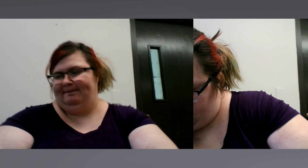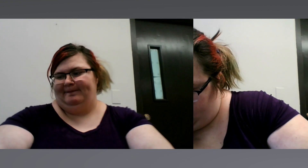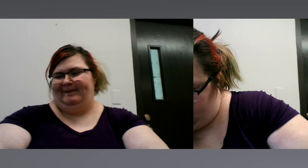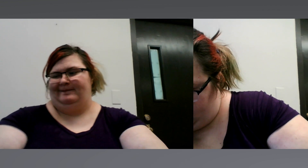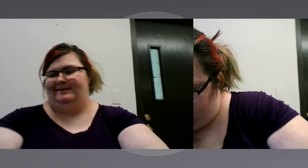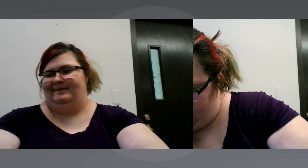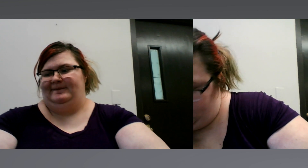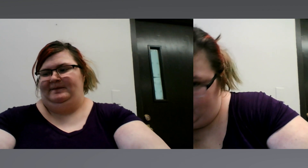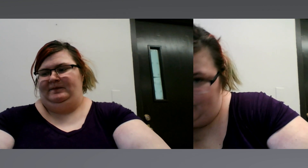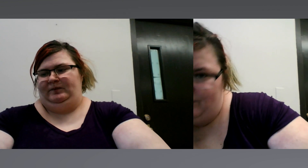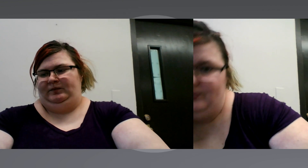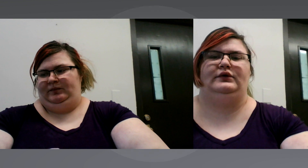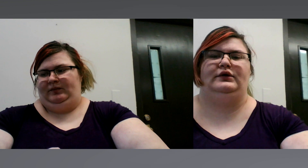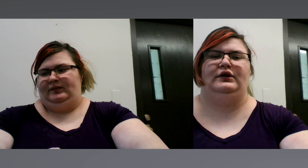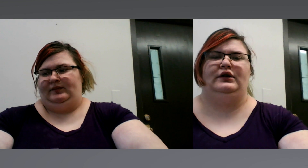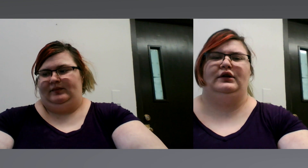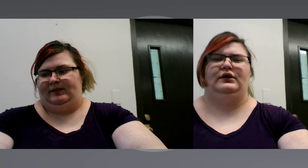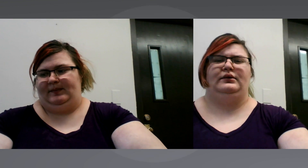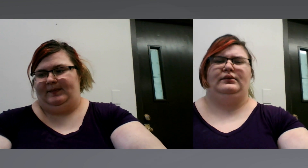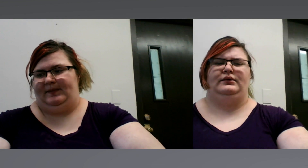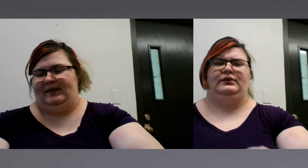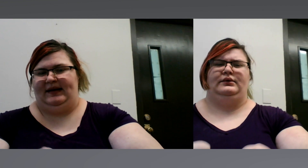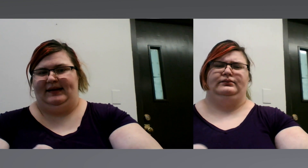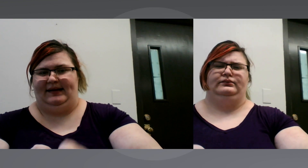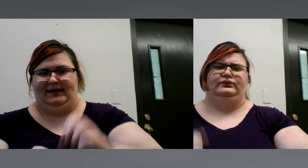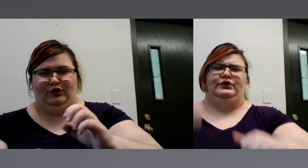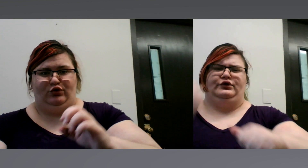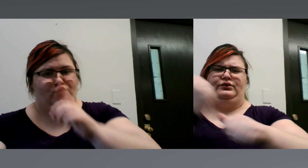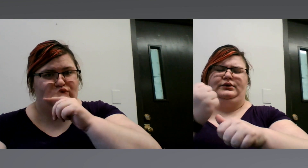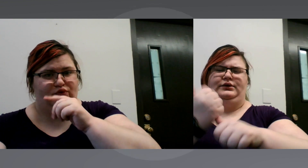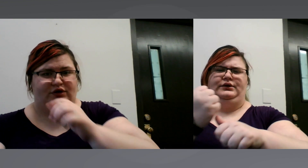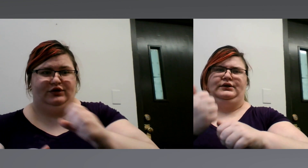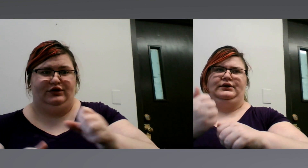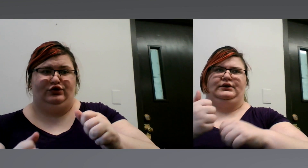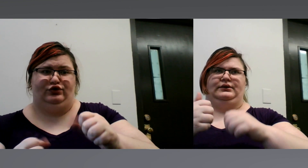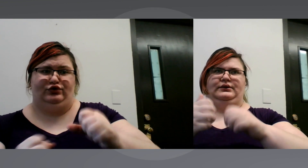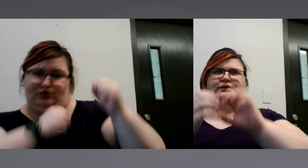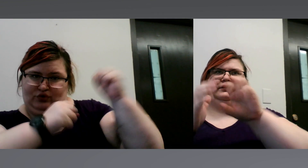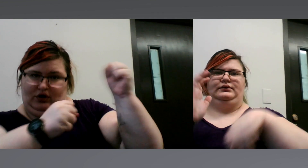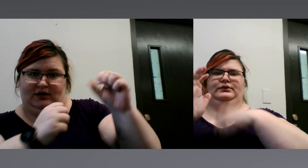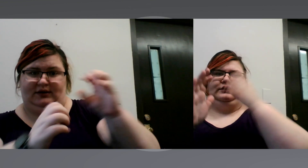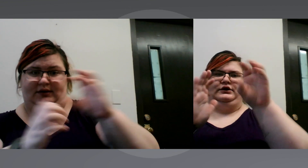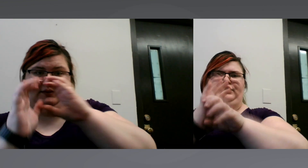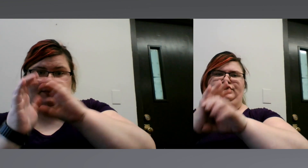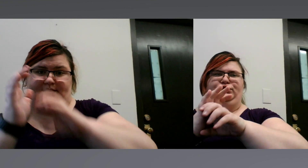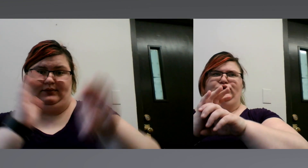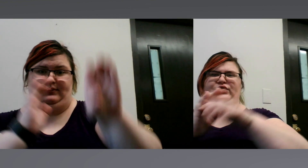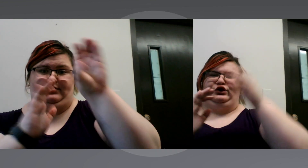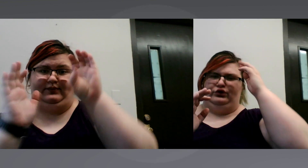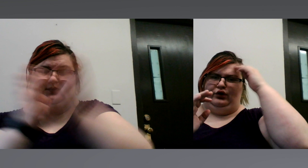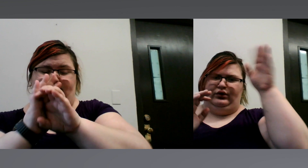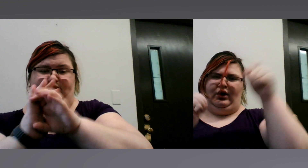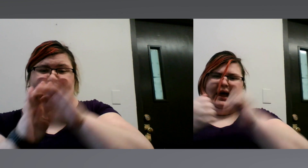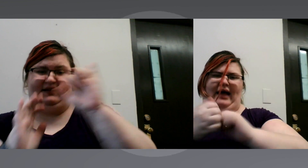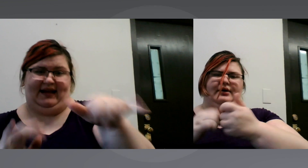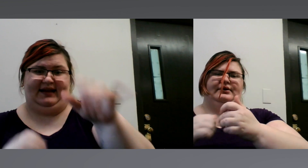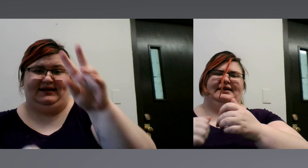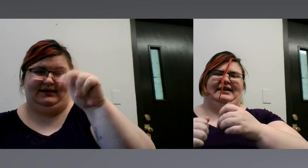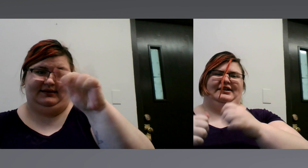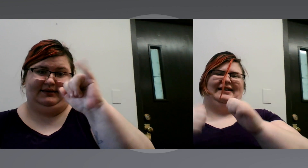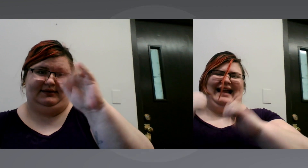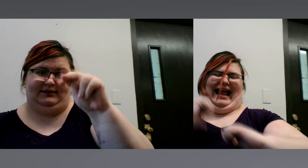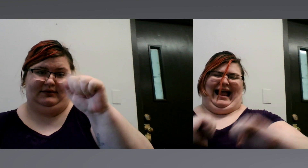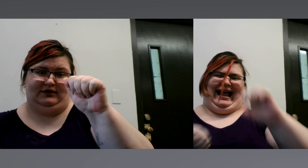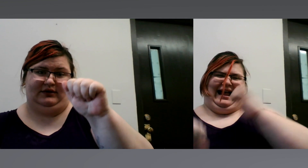Or is the story going to be in third person? Where is she and or there are his the